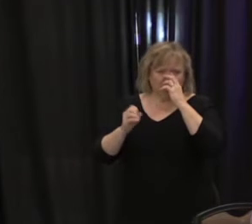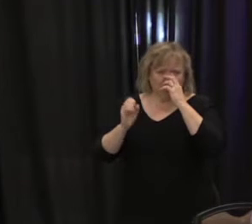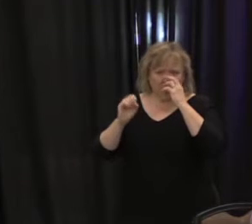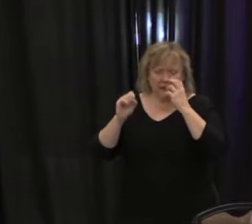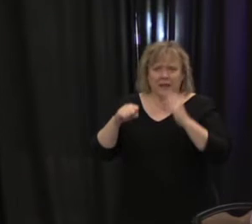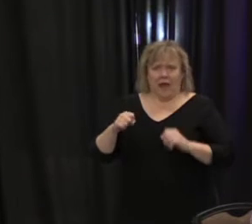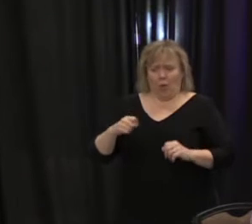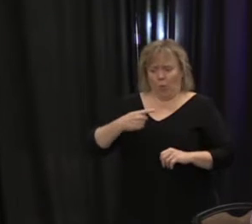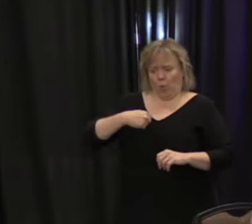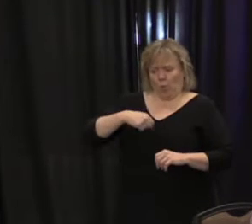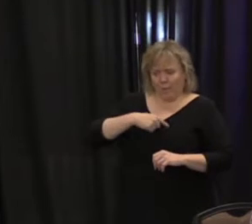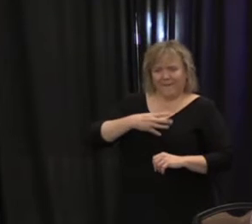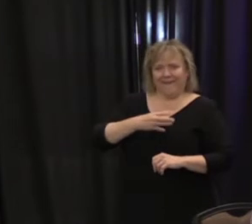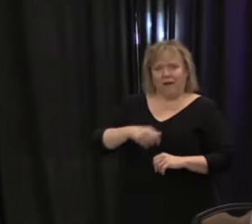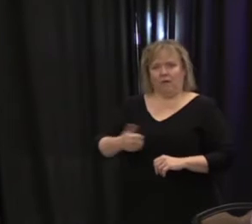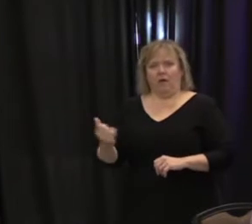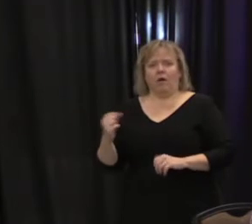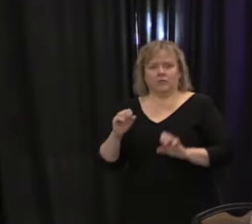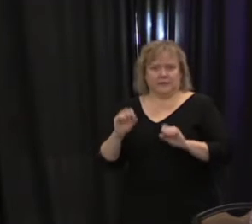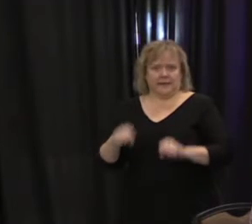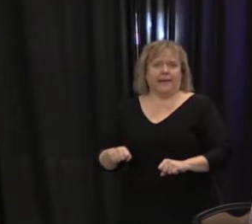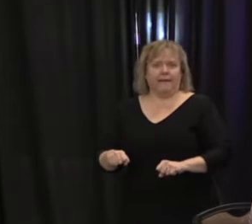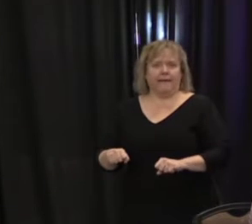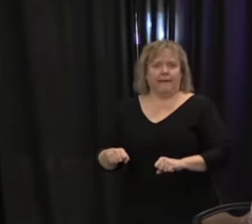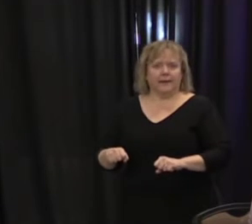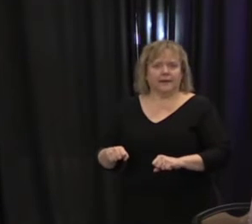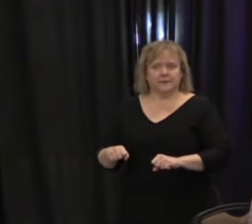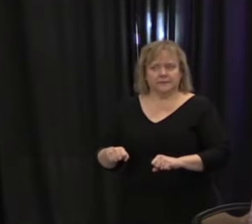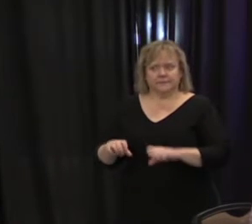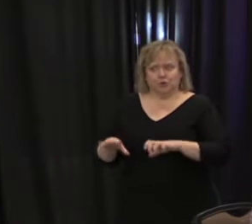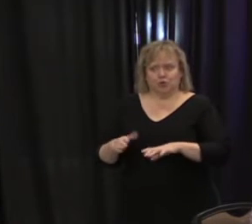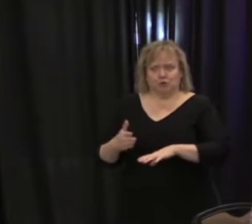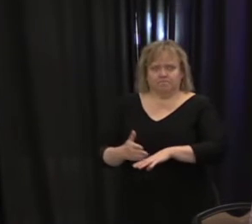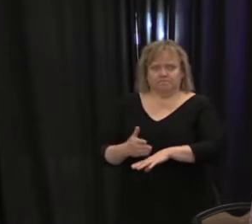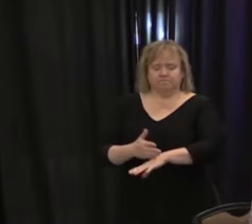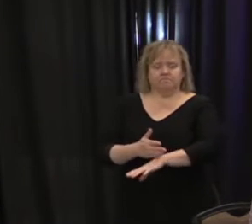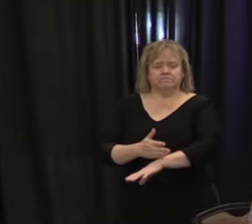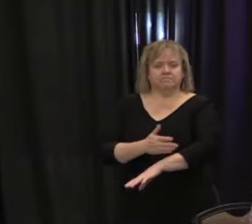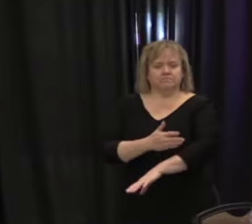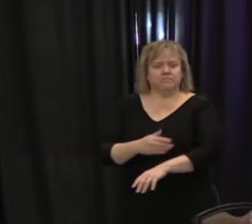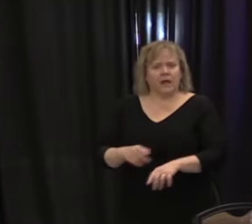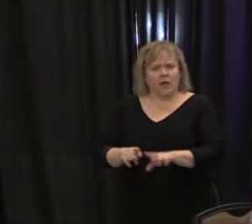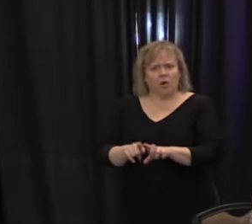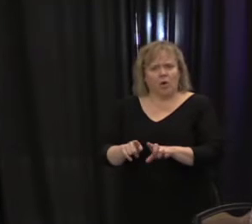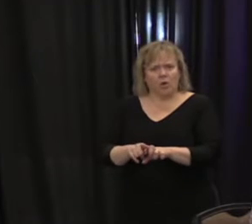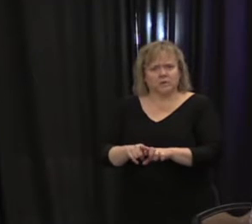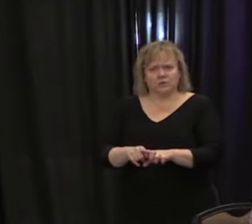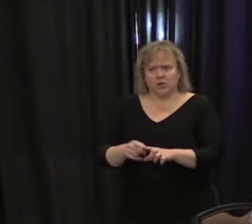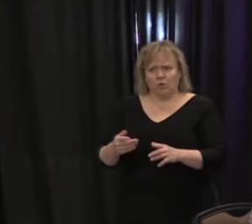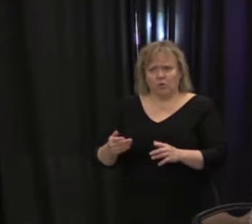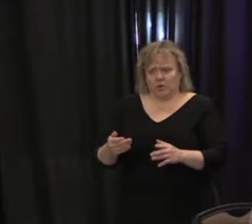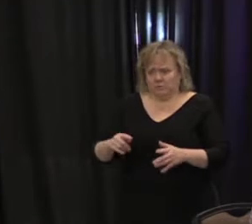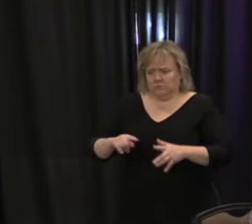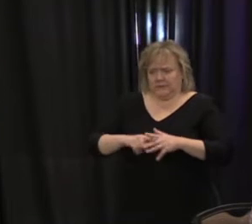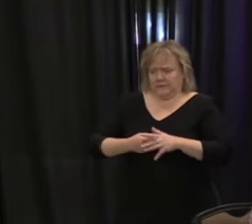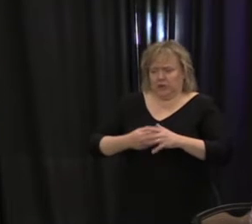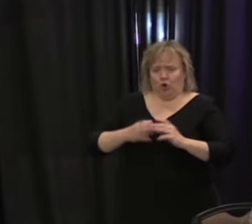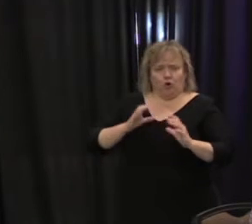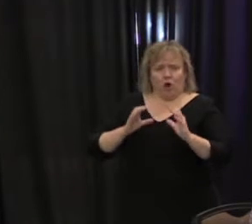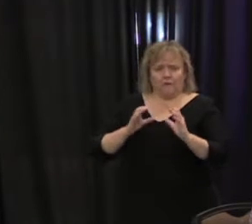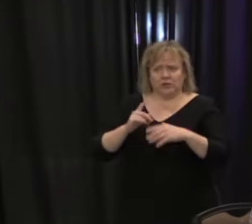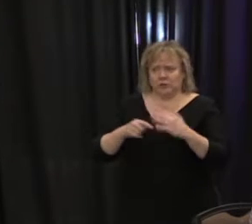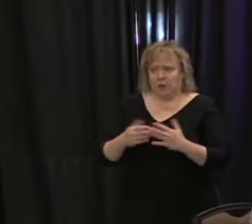that us and other funds can do. And, also welcome, additional conversations about what